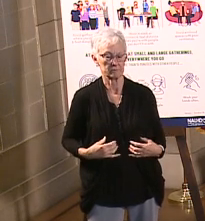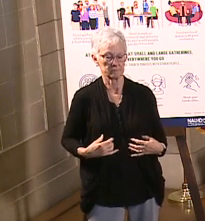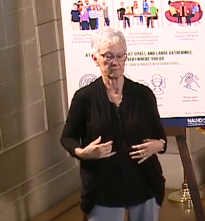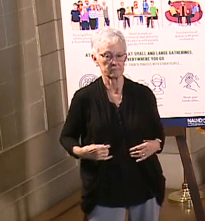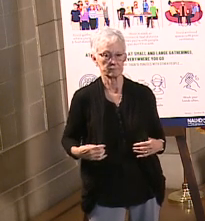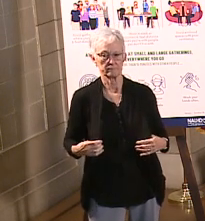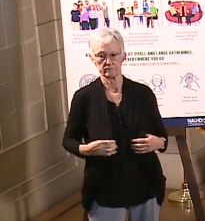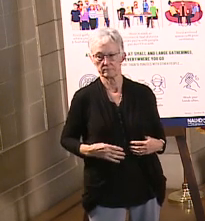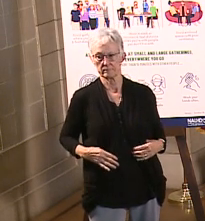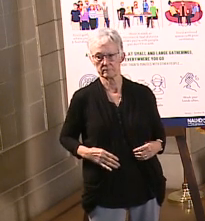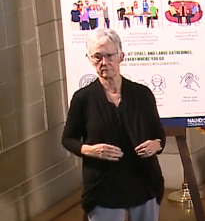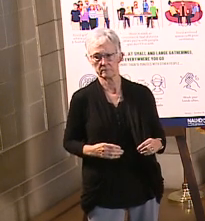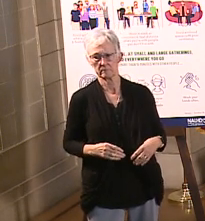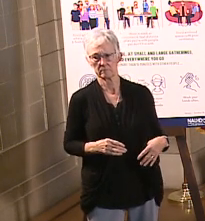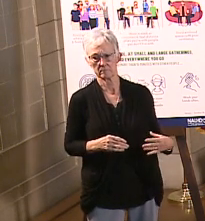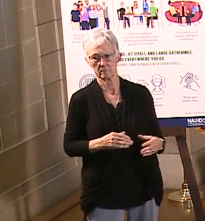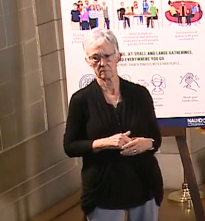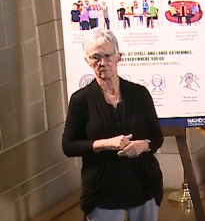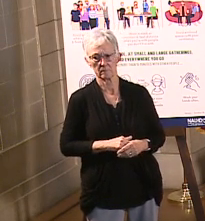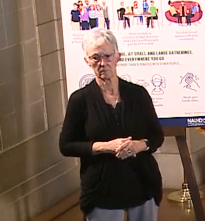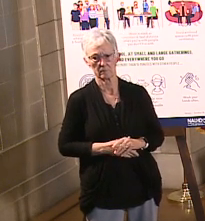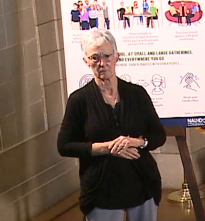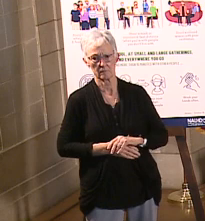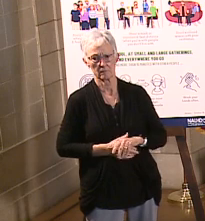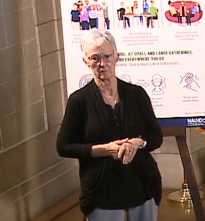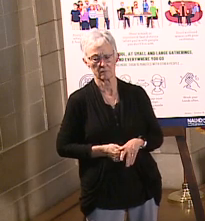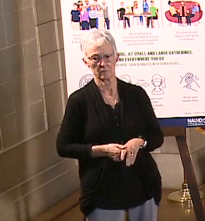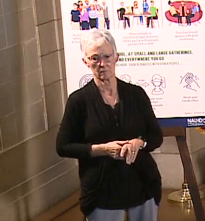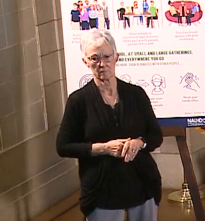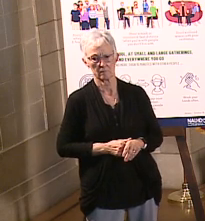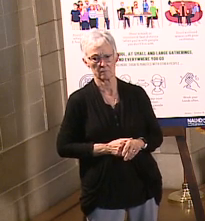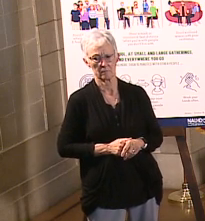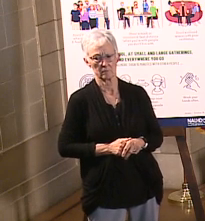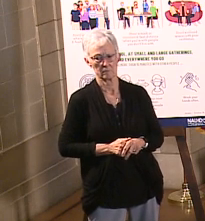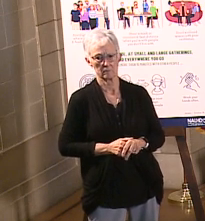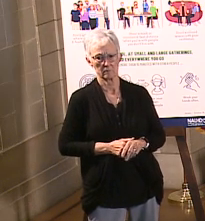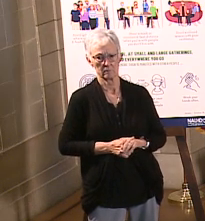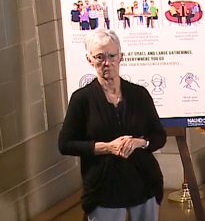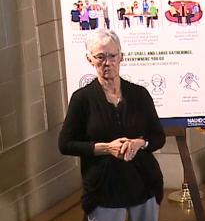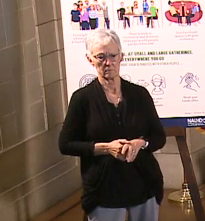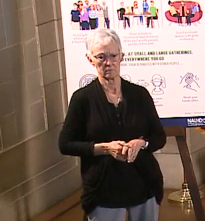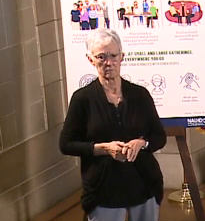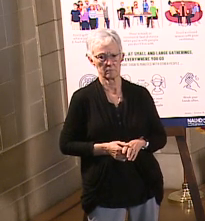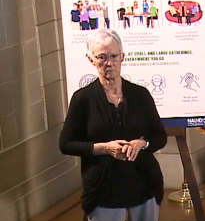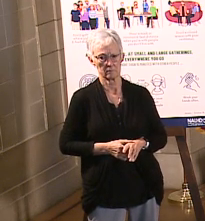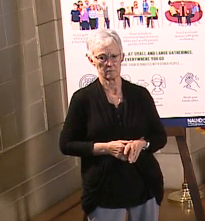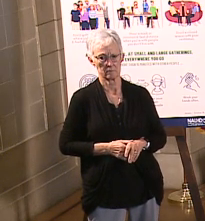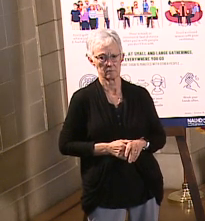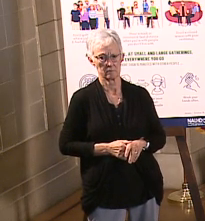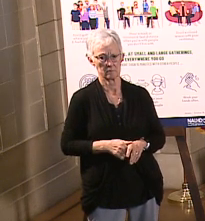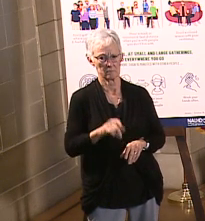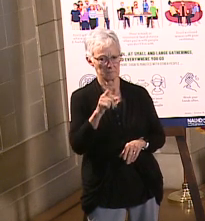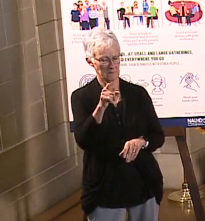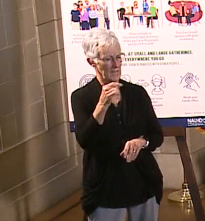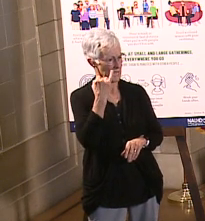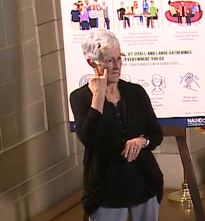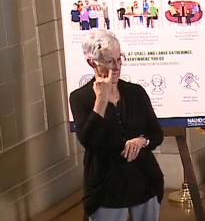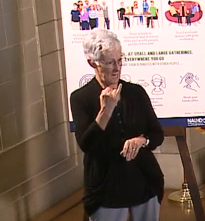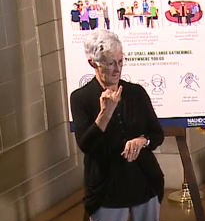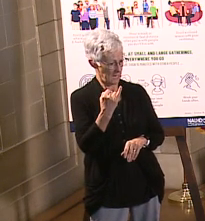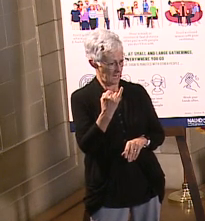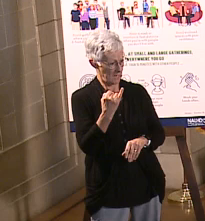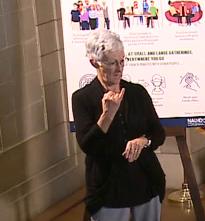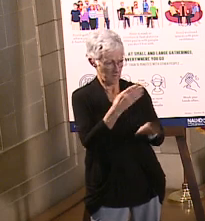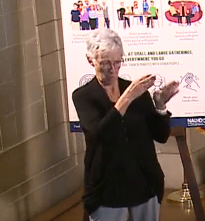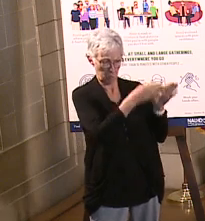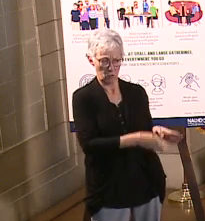Yeah, Andrew. Governor, if I've already had the COVID-19, do I still have to get a shot? So the question